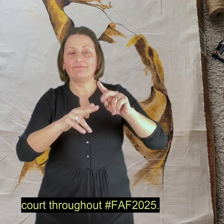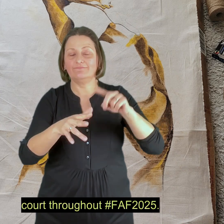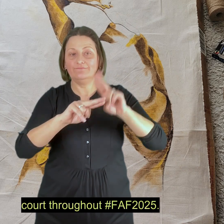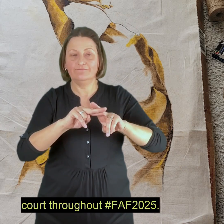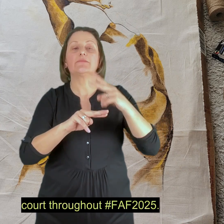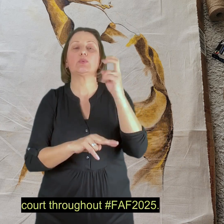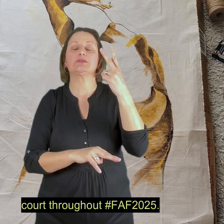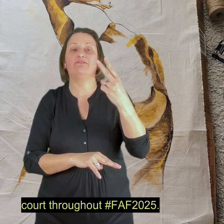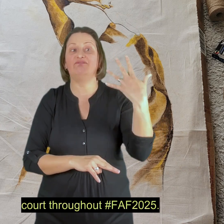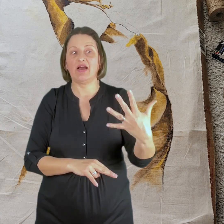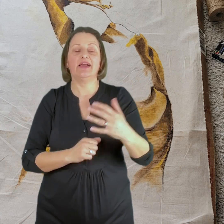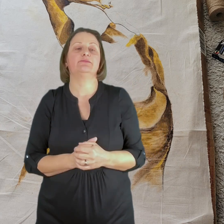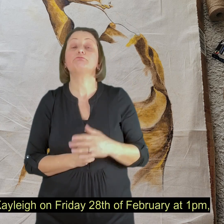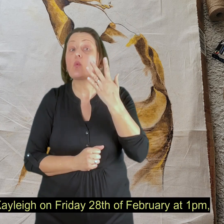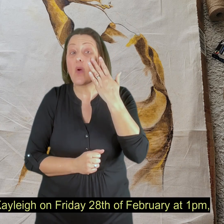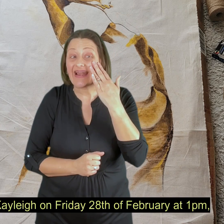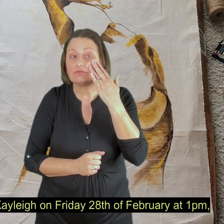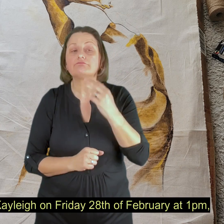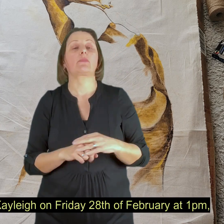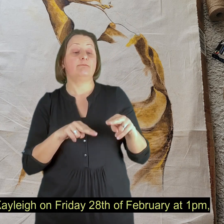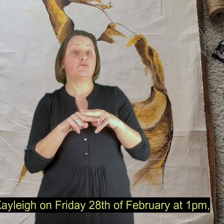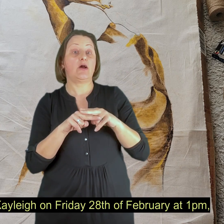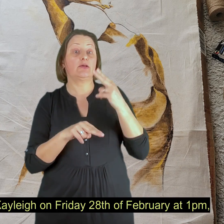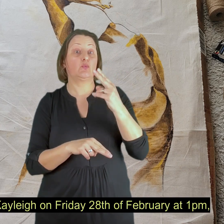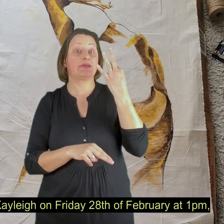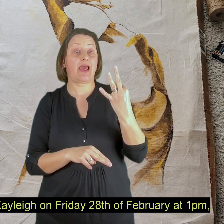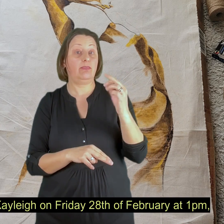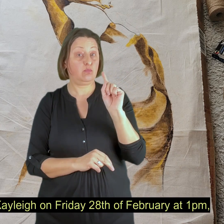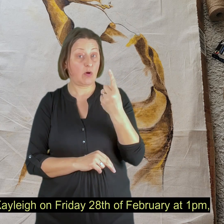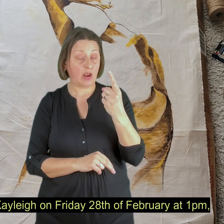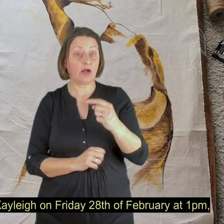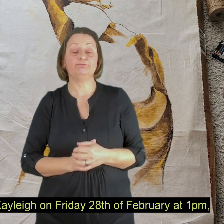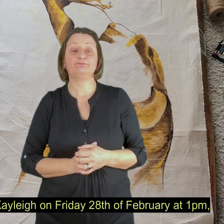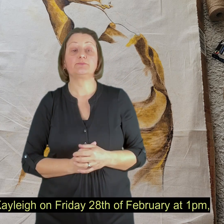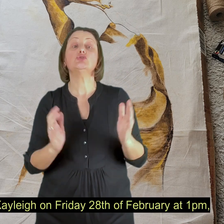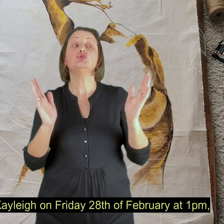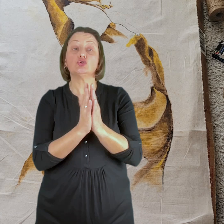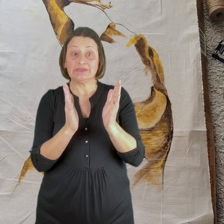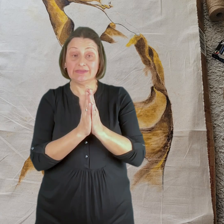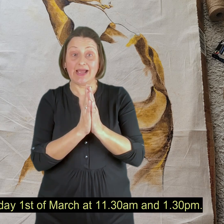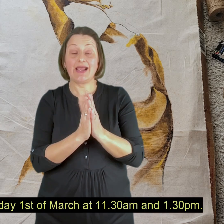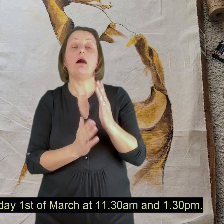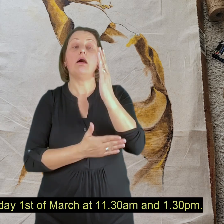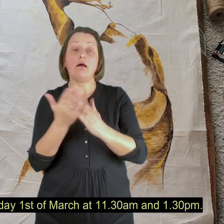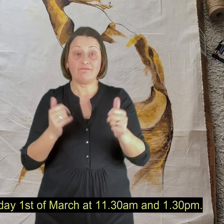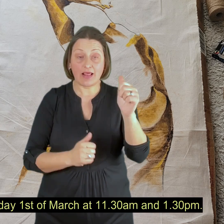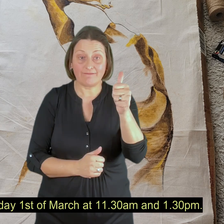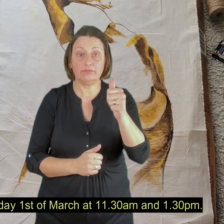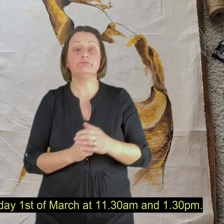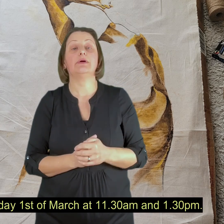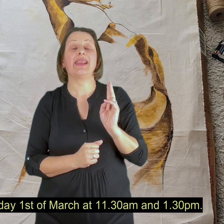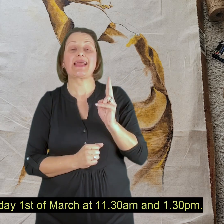FAF 2025. Join Kaylee on Friday 28th of February at 1 p.m, Sunday 1st